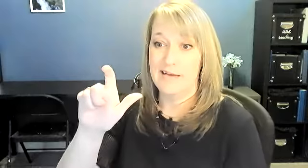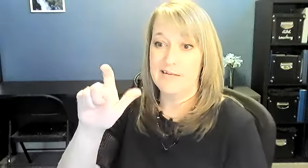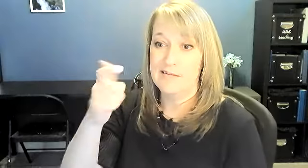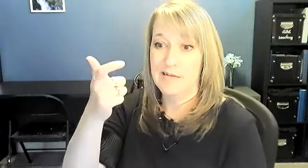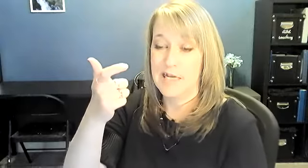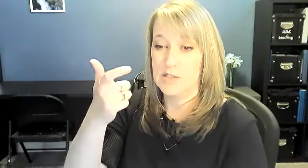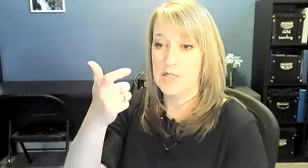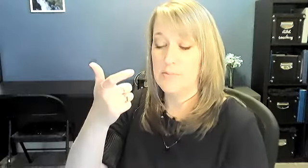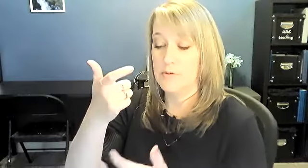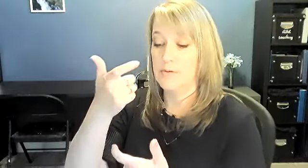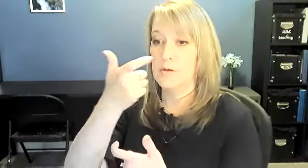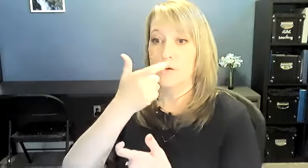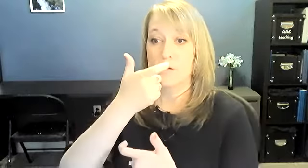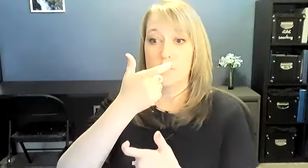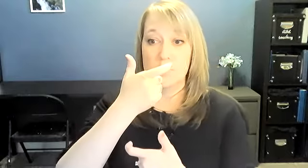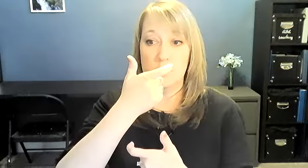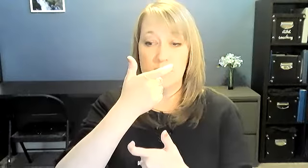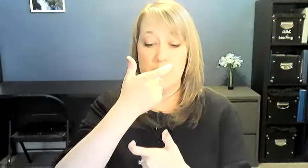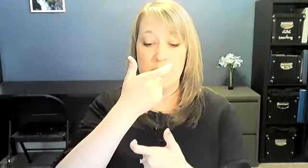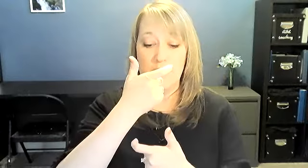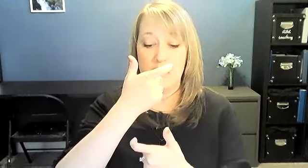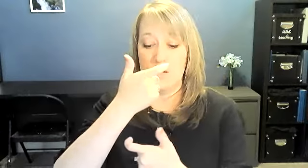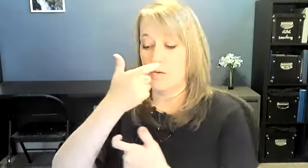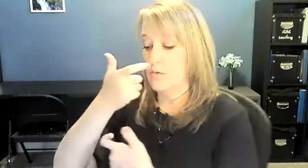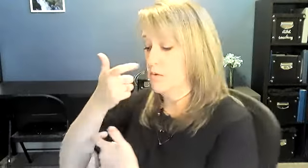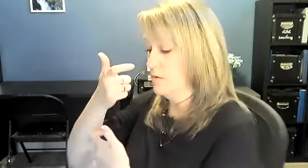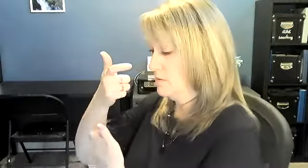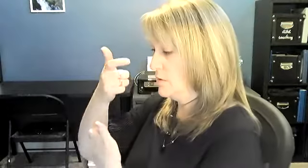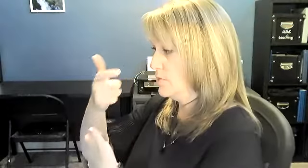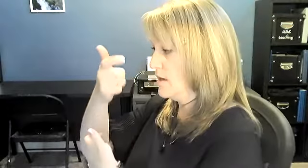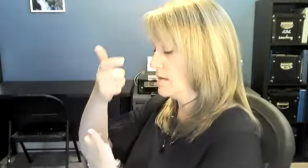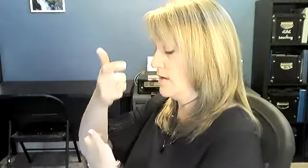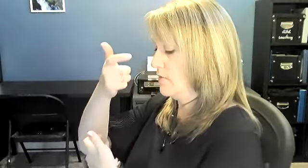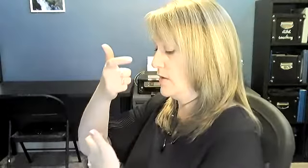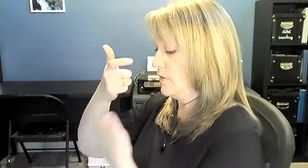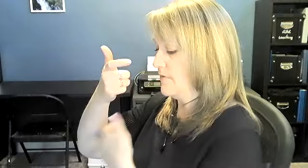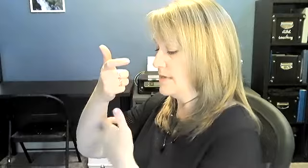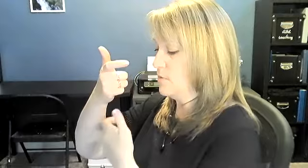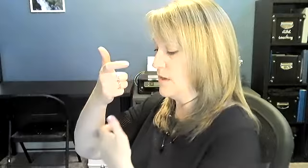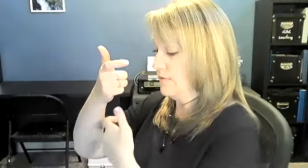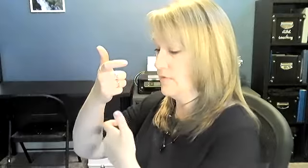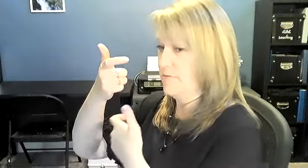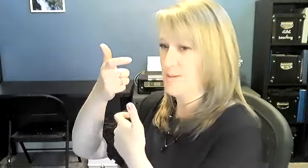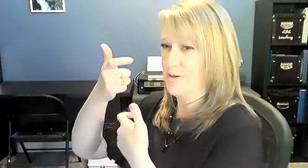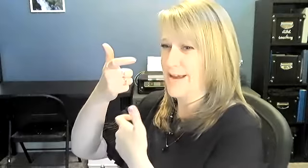LX hand shape, 2 of them, and you put one kind of in front of your face and one kind of in front of maybe your neck,